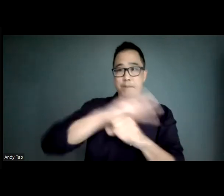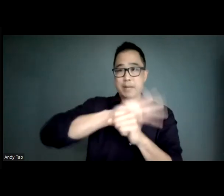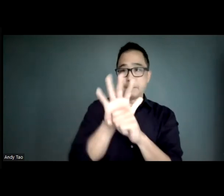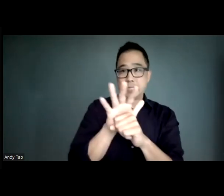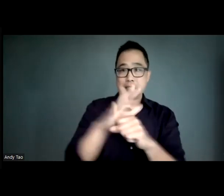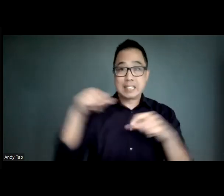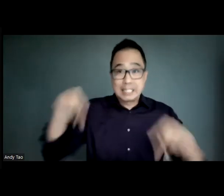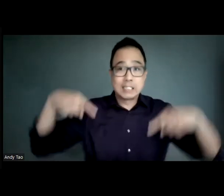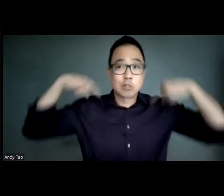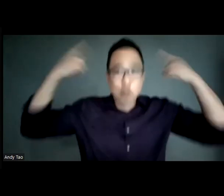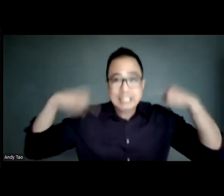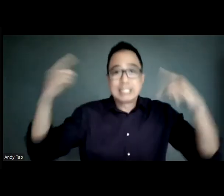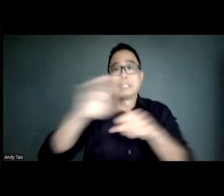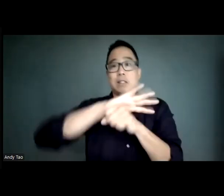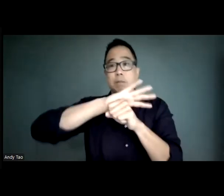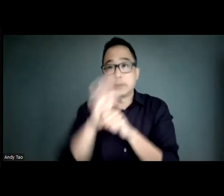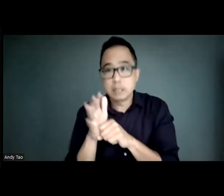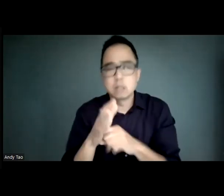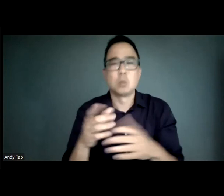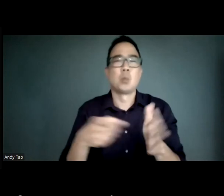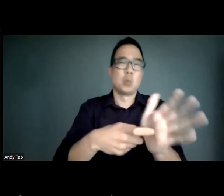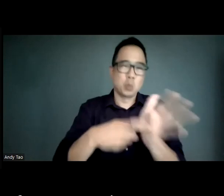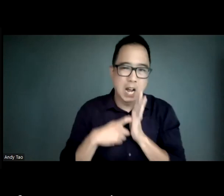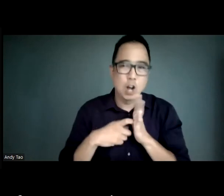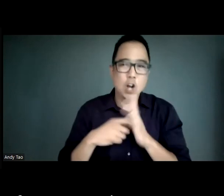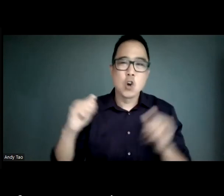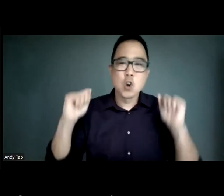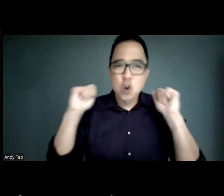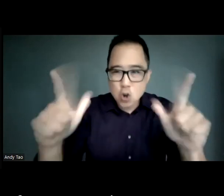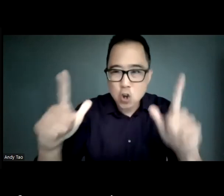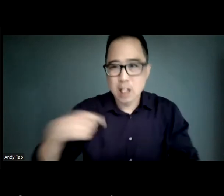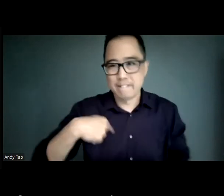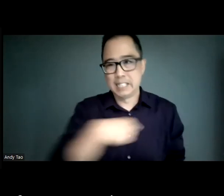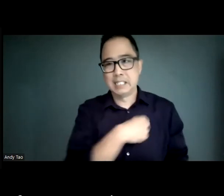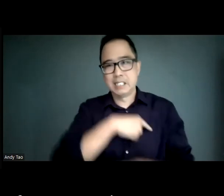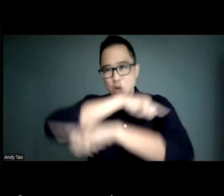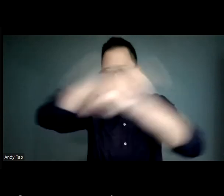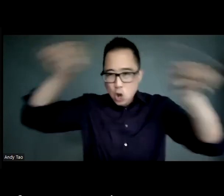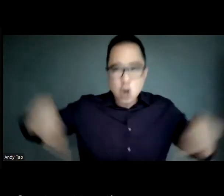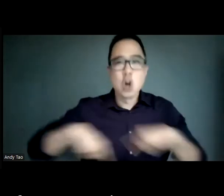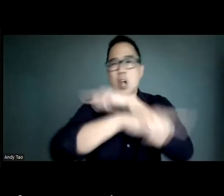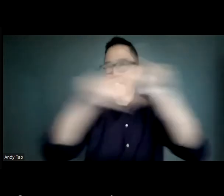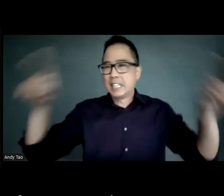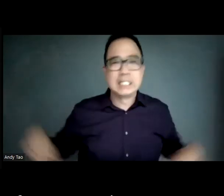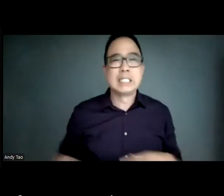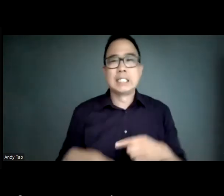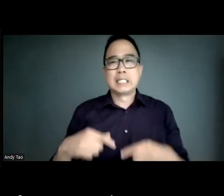To get out of this pandemic, this crazy pandemic, it will require that